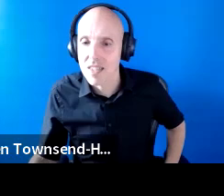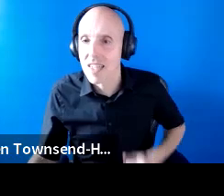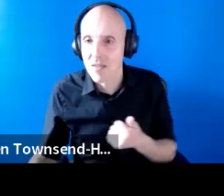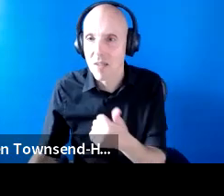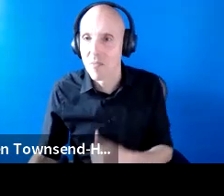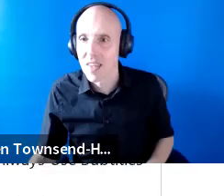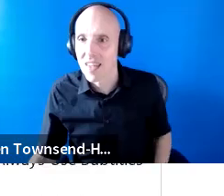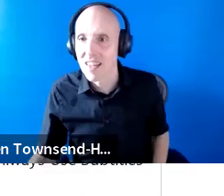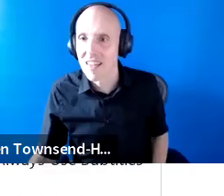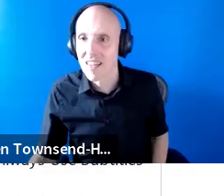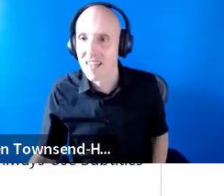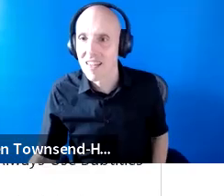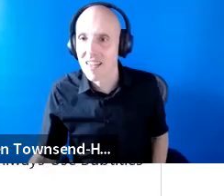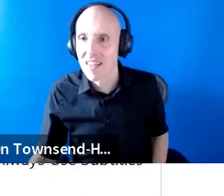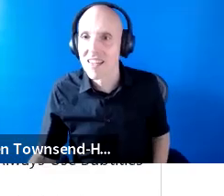got the interpreters? Lovely.